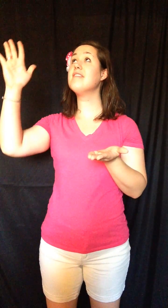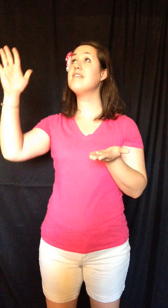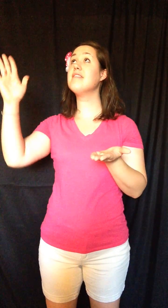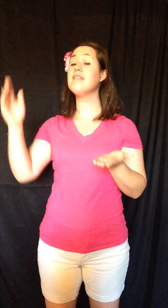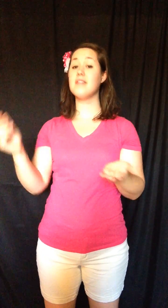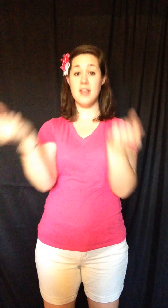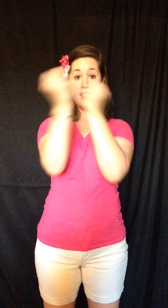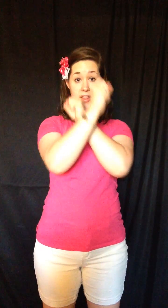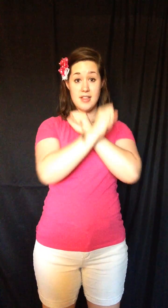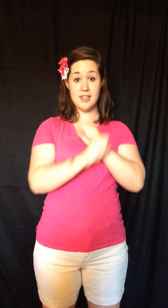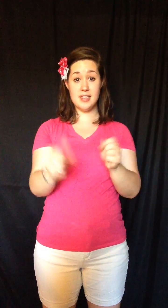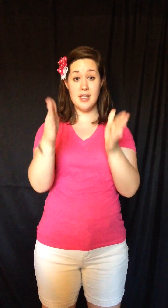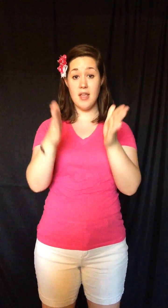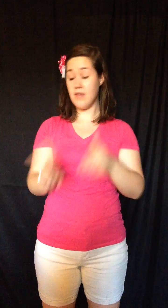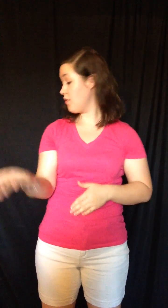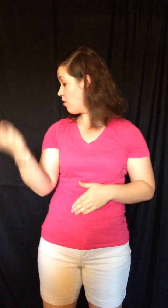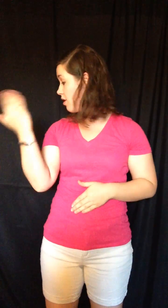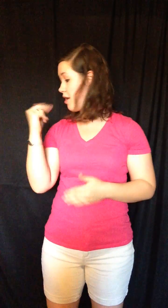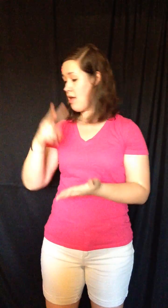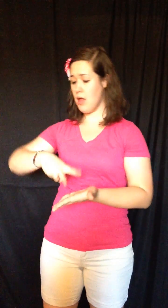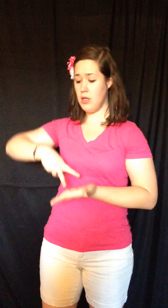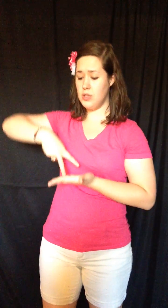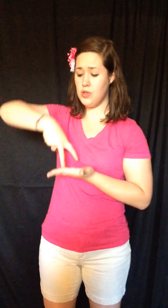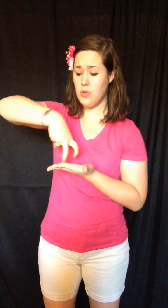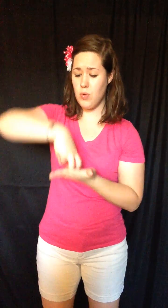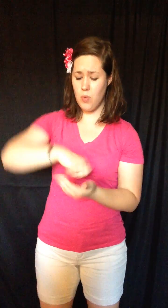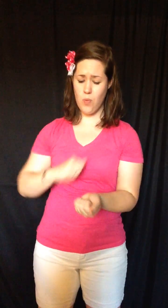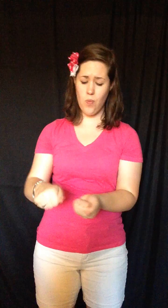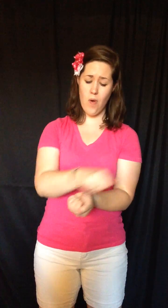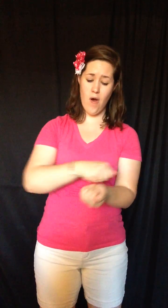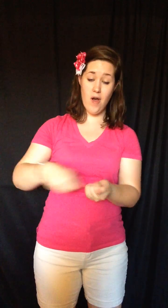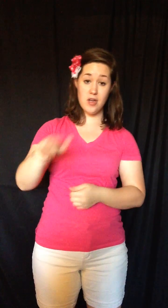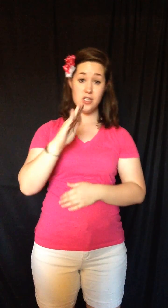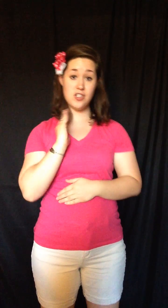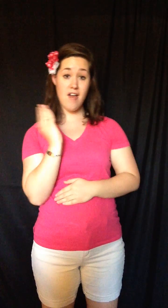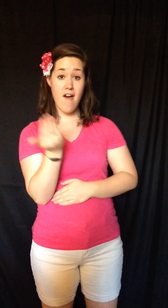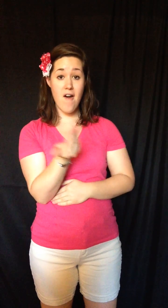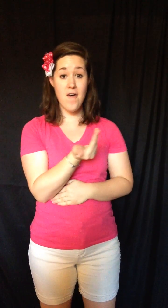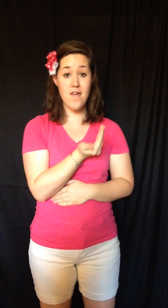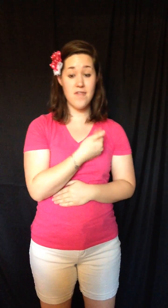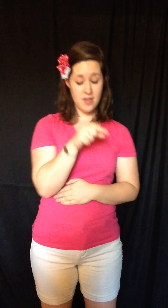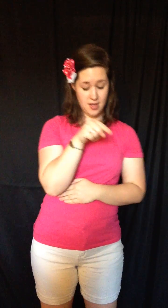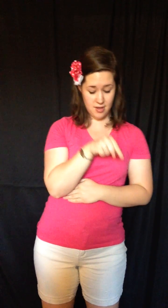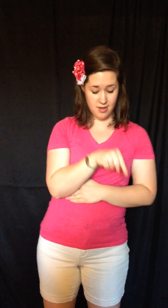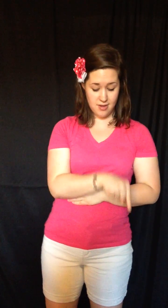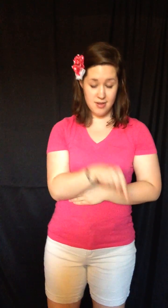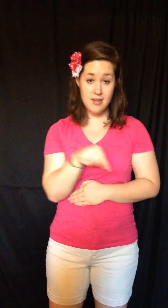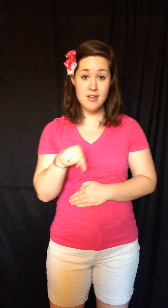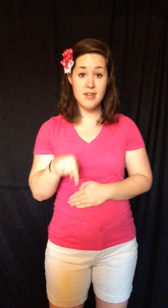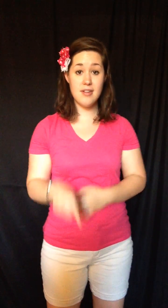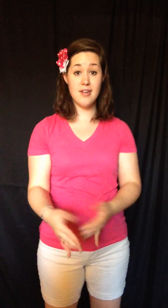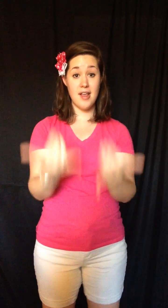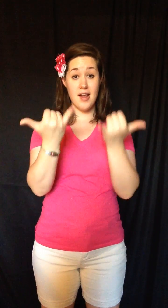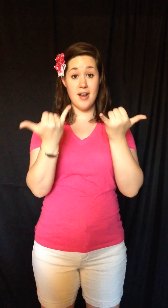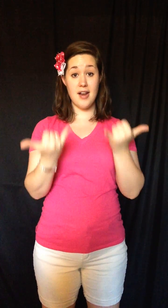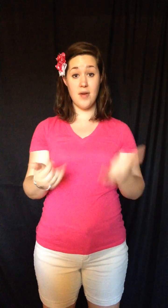The Savior knelt to wash our feet Now